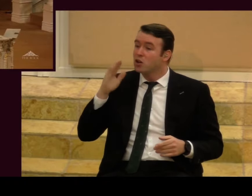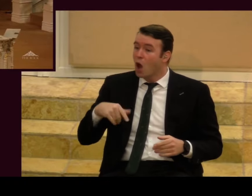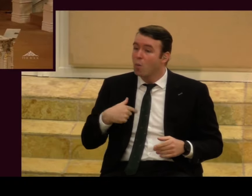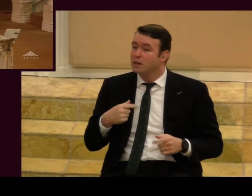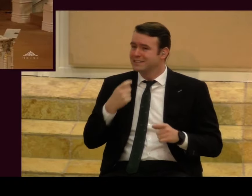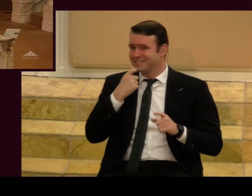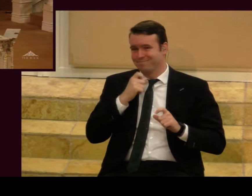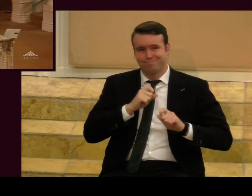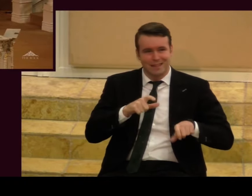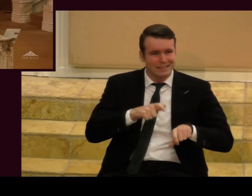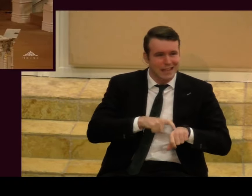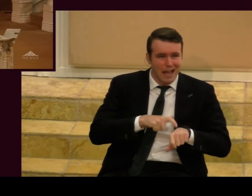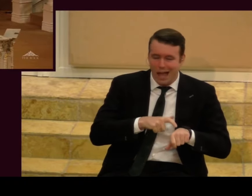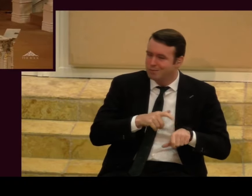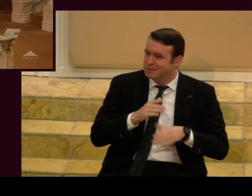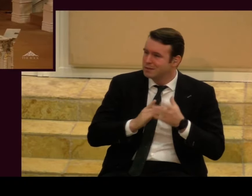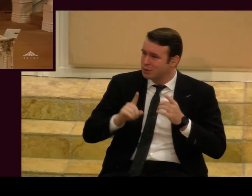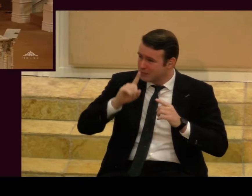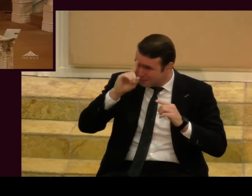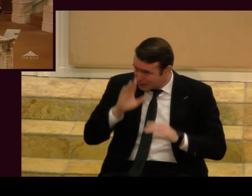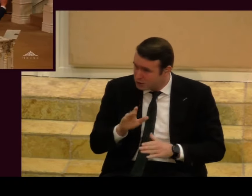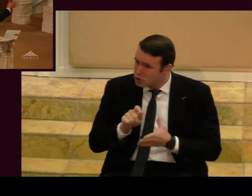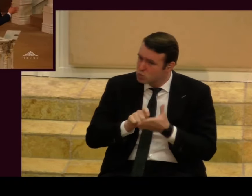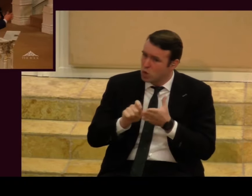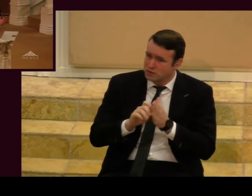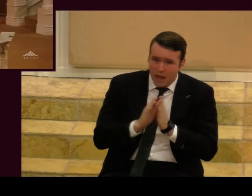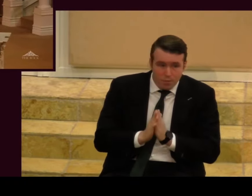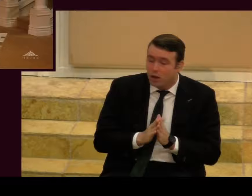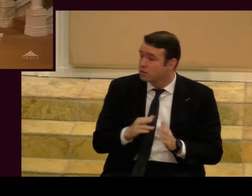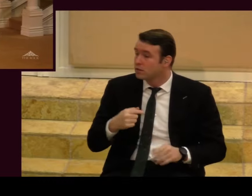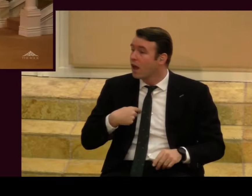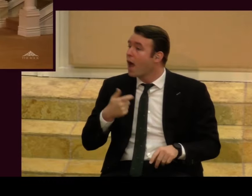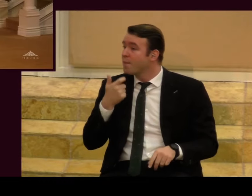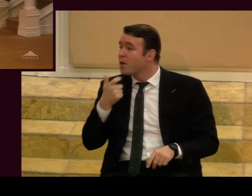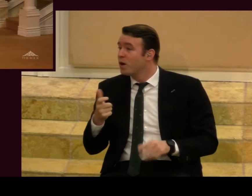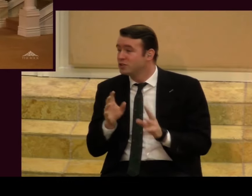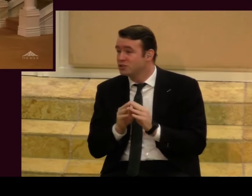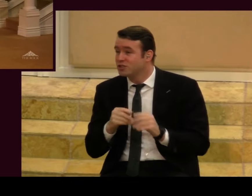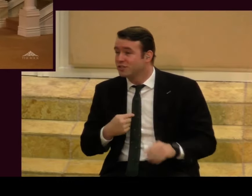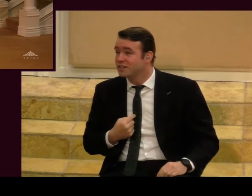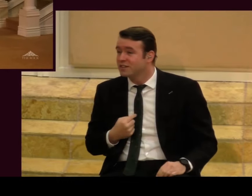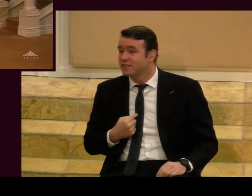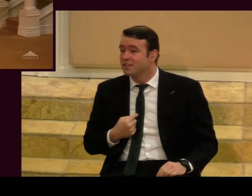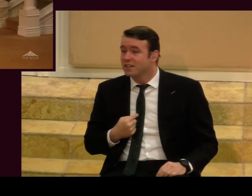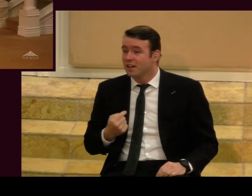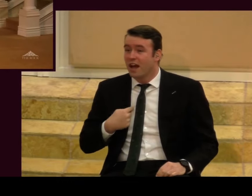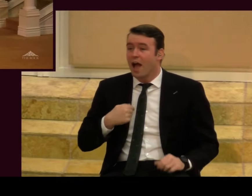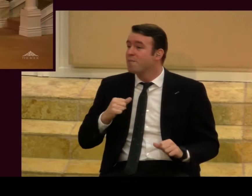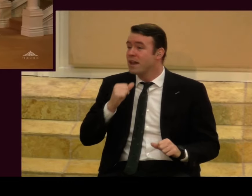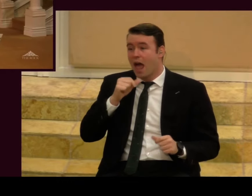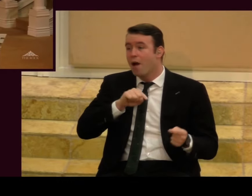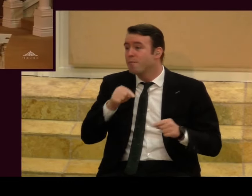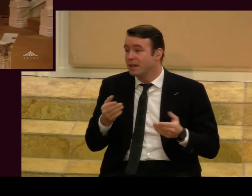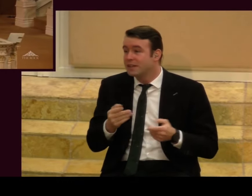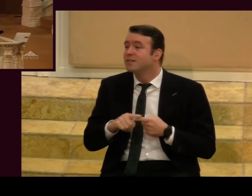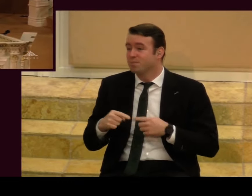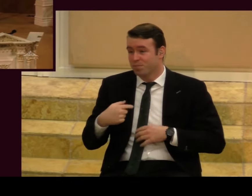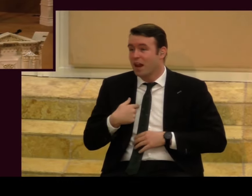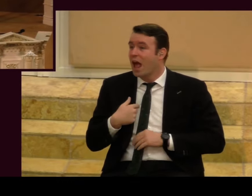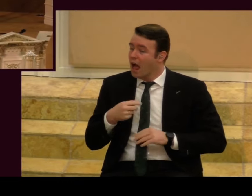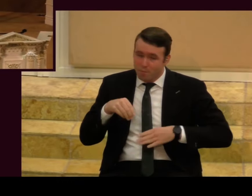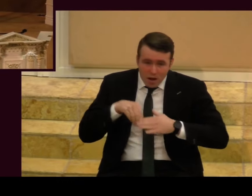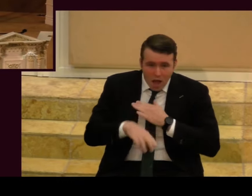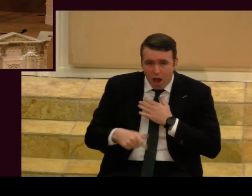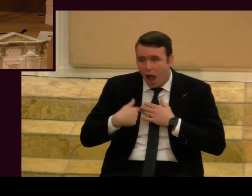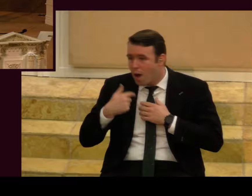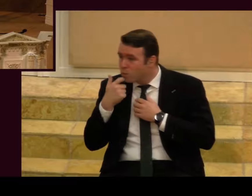I know we spent some time. There's been expectancy. You wrote down prayers. Hey, I've been watching services. Amen. I might not always be here, but